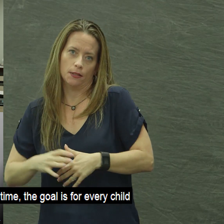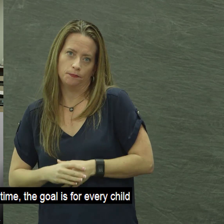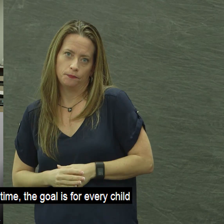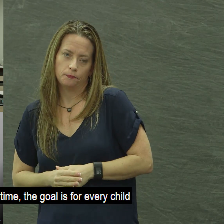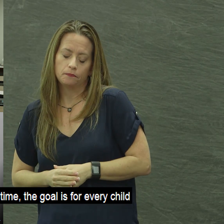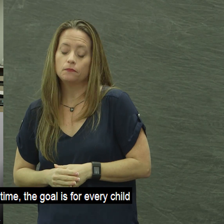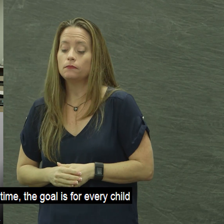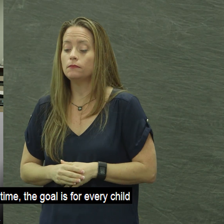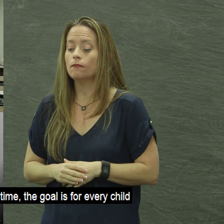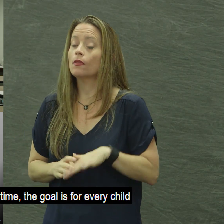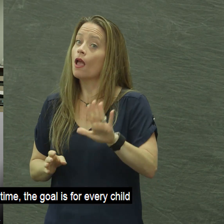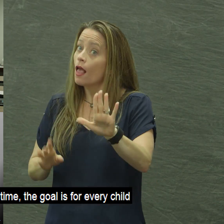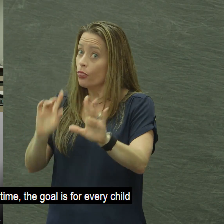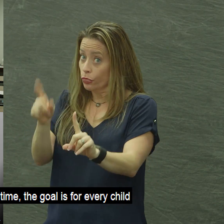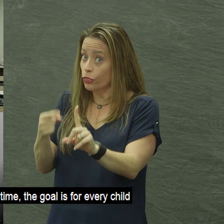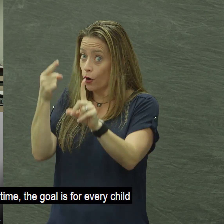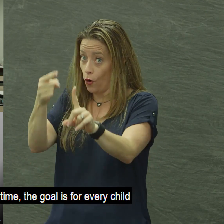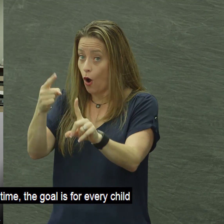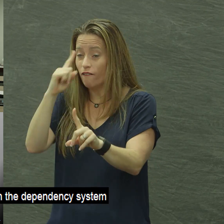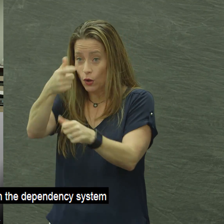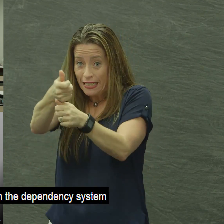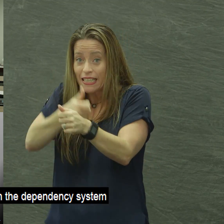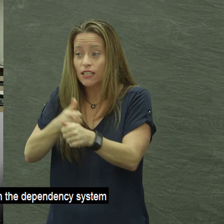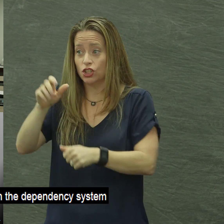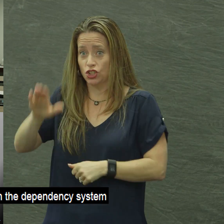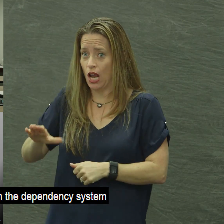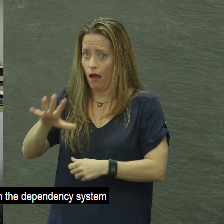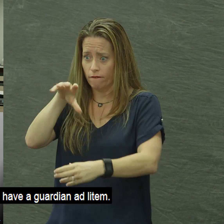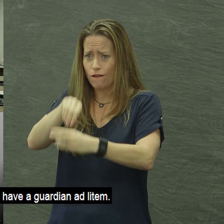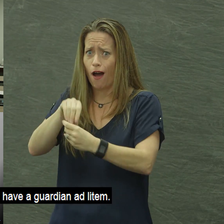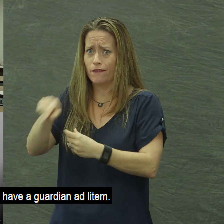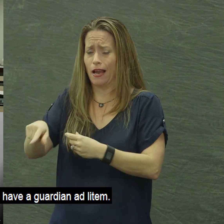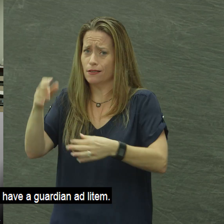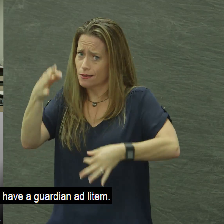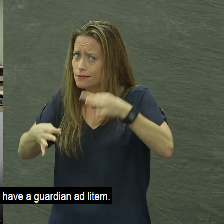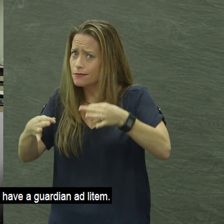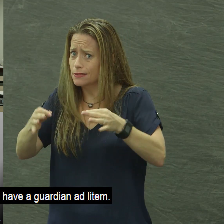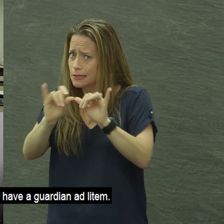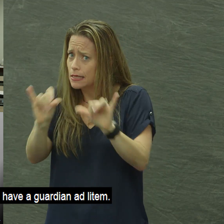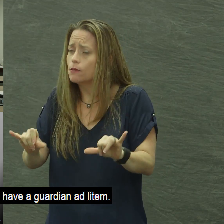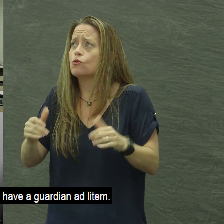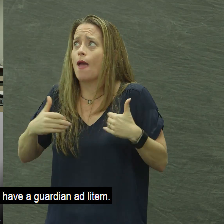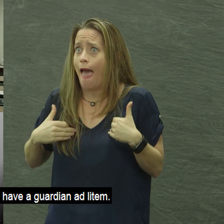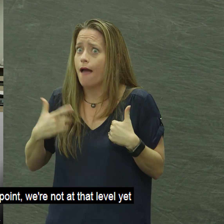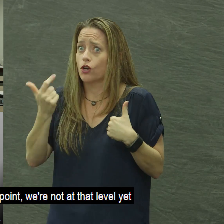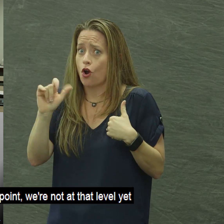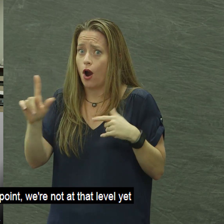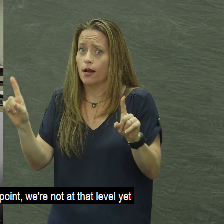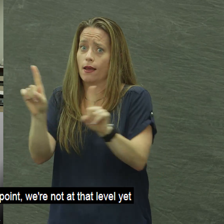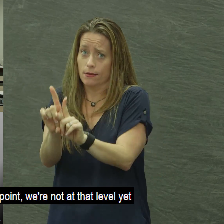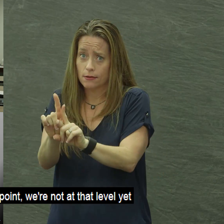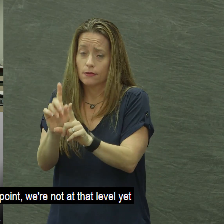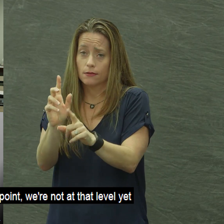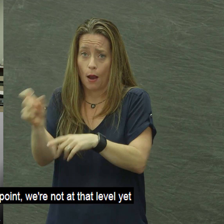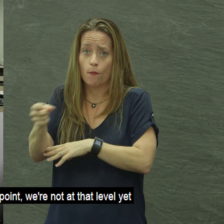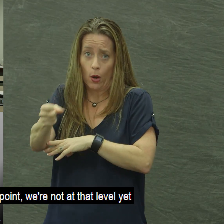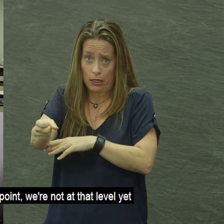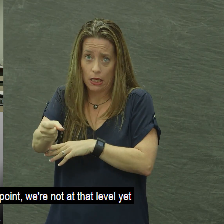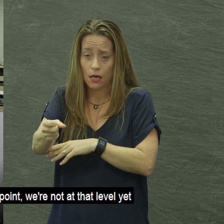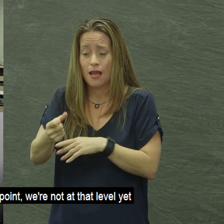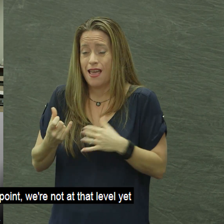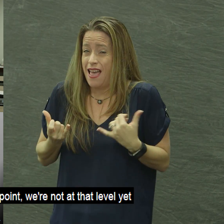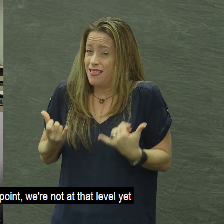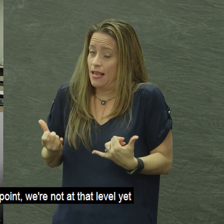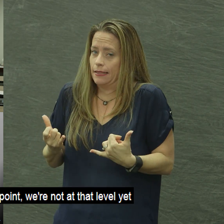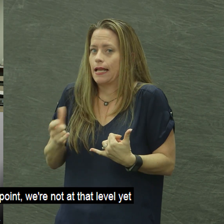At this time, the goal is for every child in the dependency system to have a guardian ad litem. At this point, we're